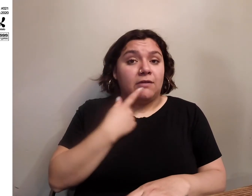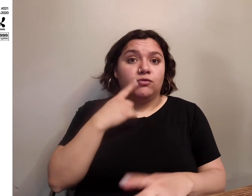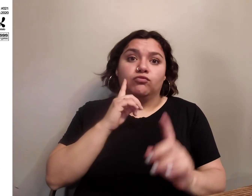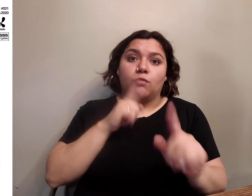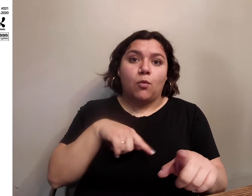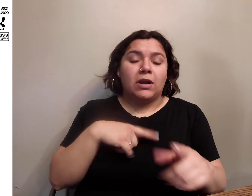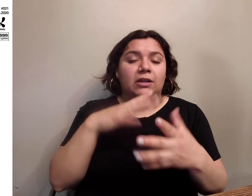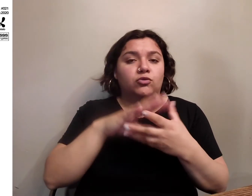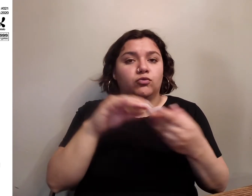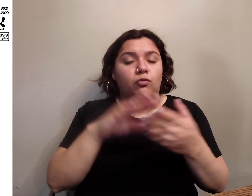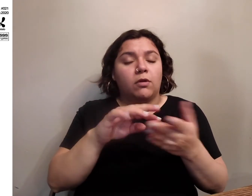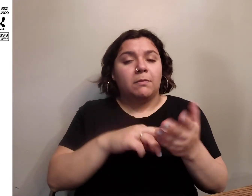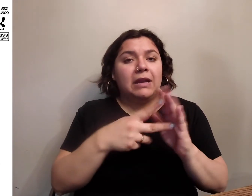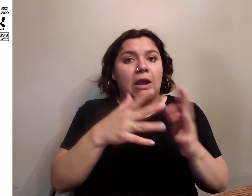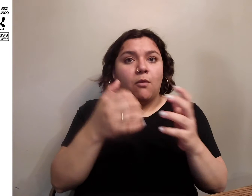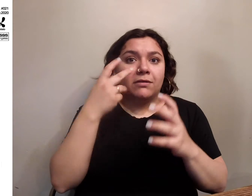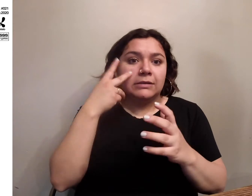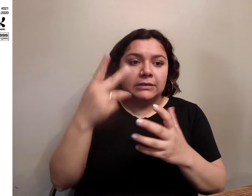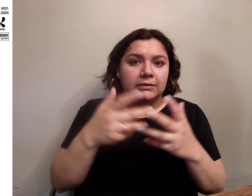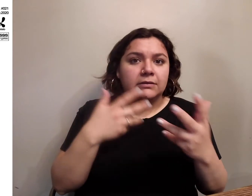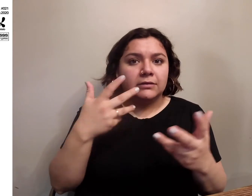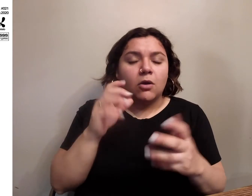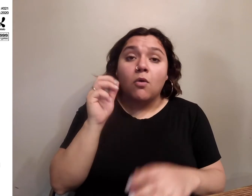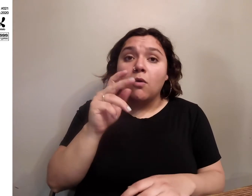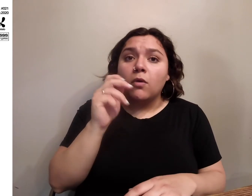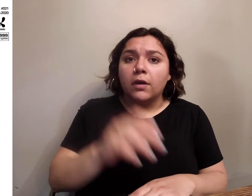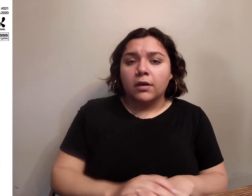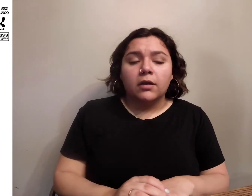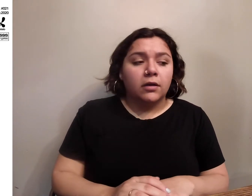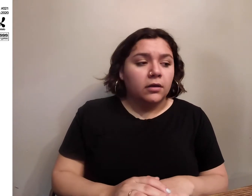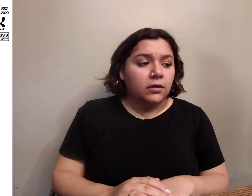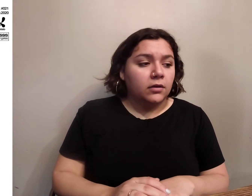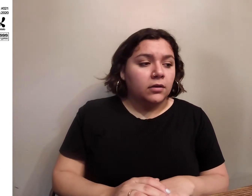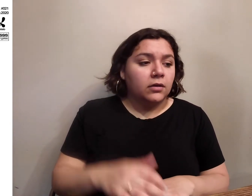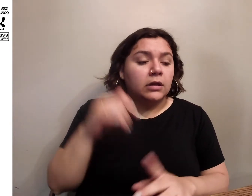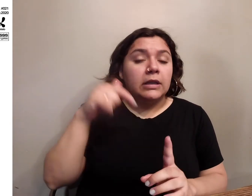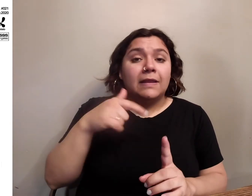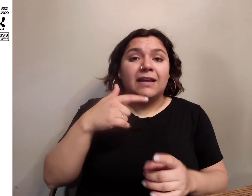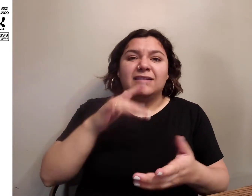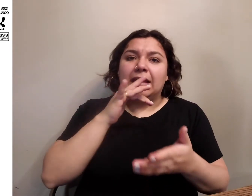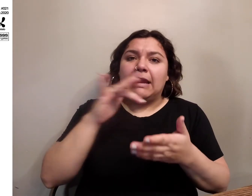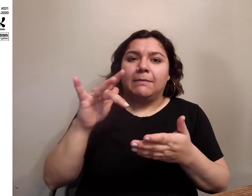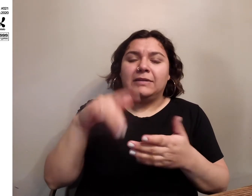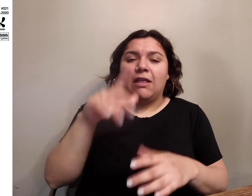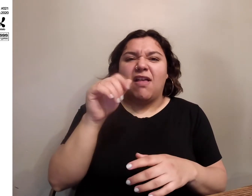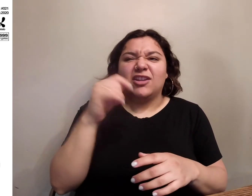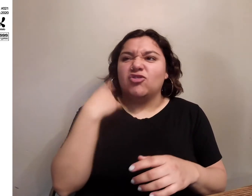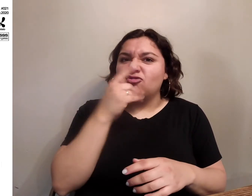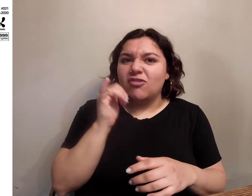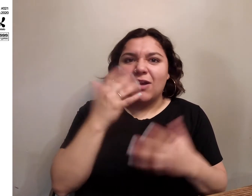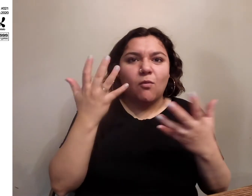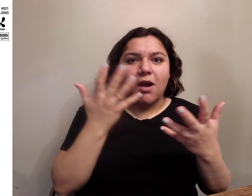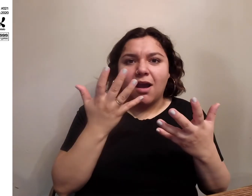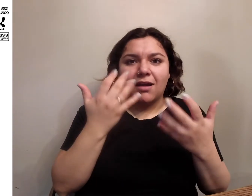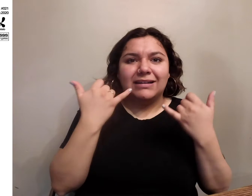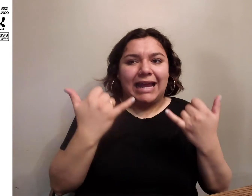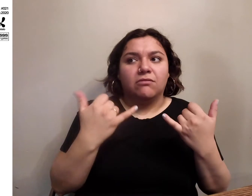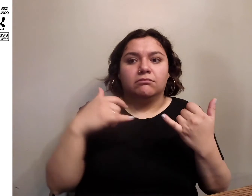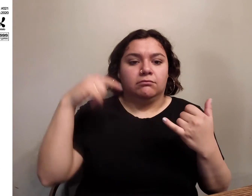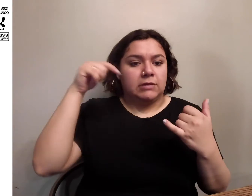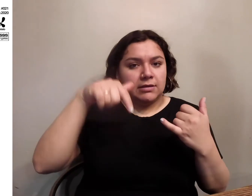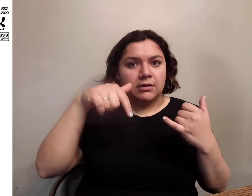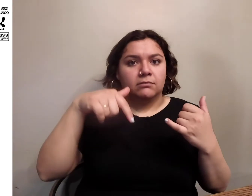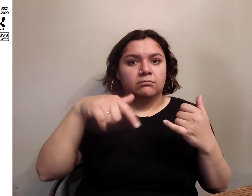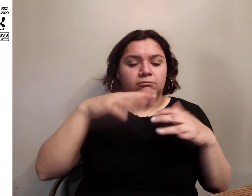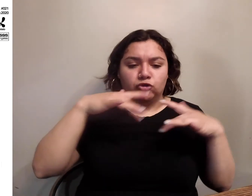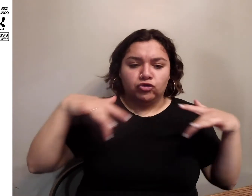I wanted to see, okay, what does an emptied out Los Angeles look like now this way?